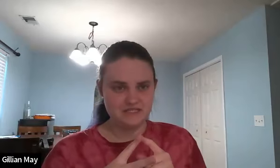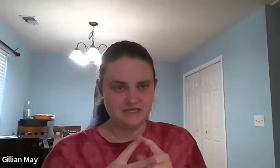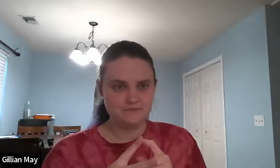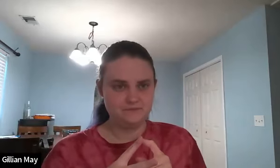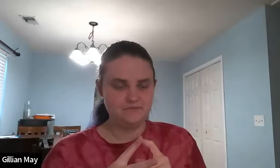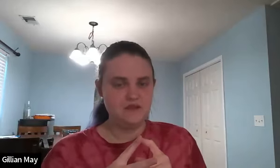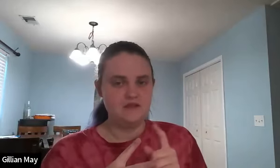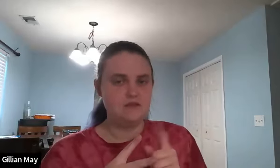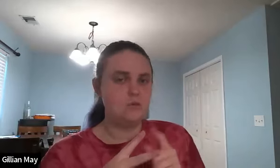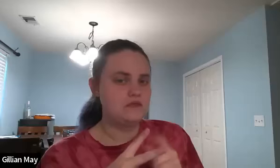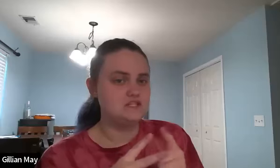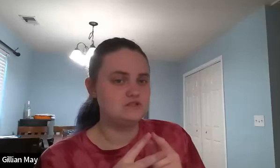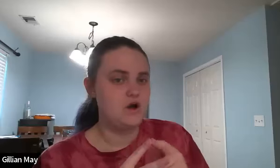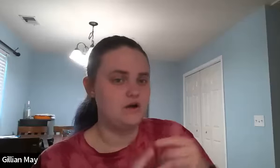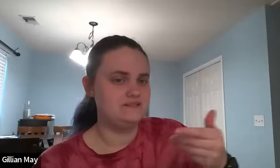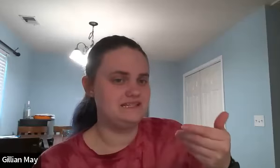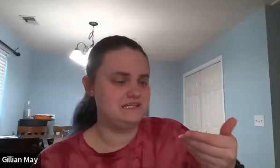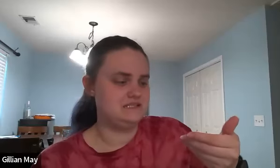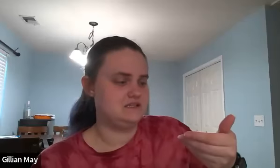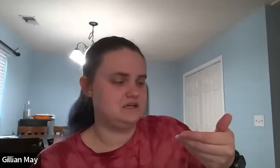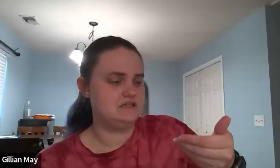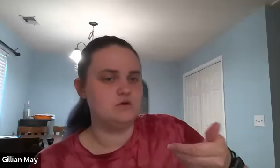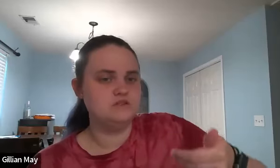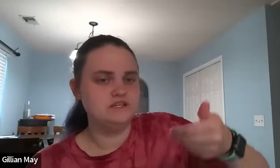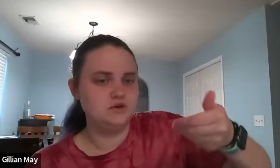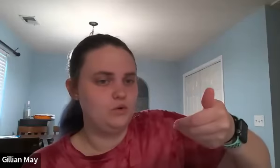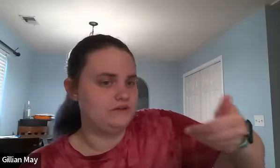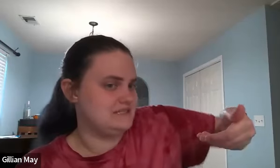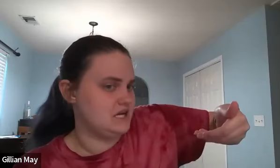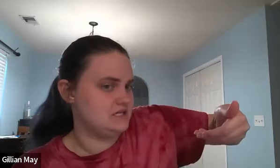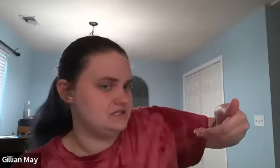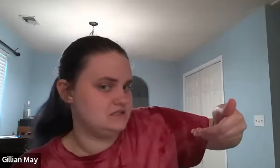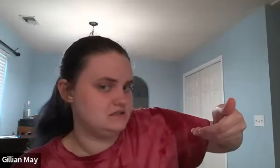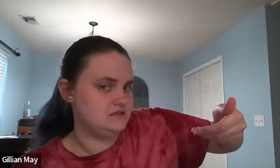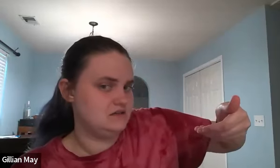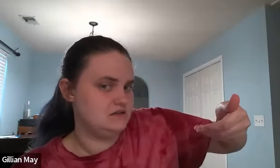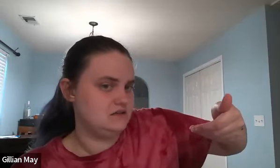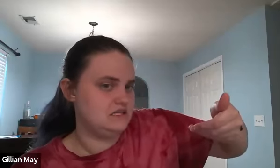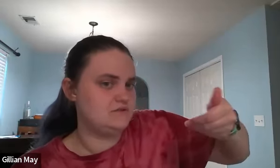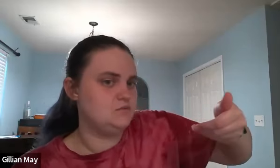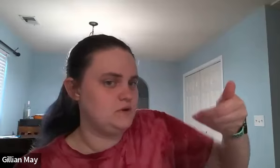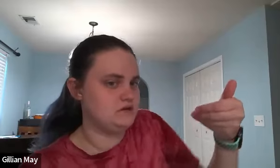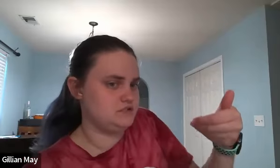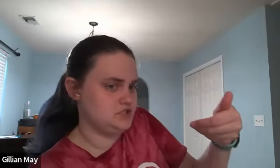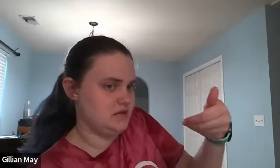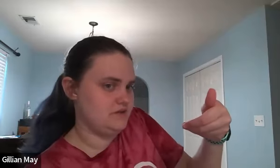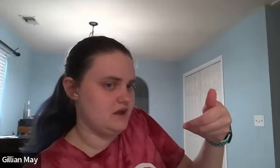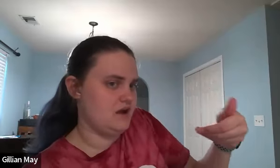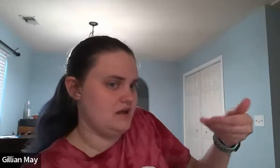pizza. The one that's used often is it's almost like you're holding a slice. It's a very weird shape. Yeah, I